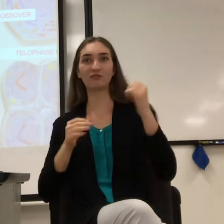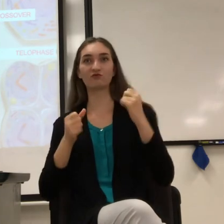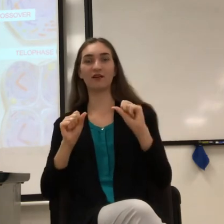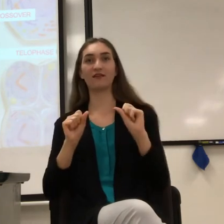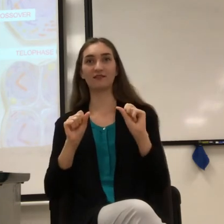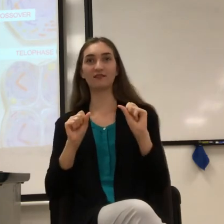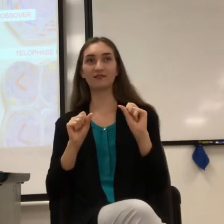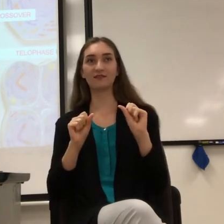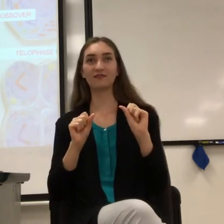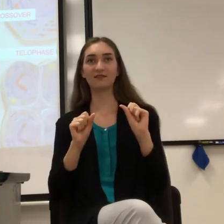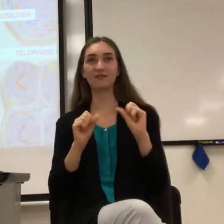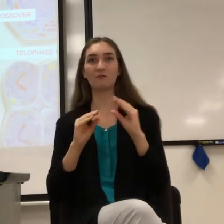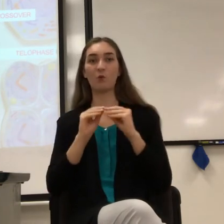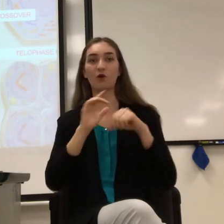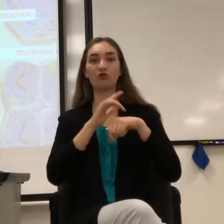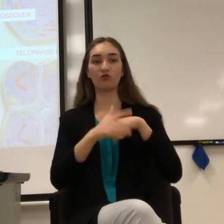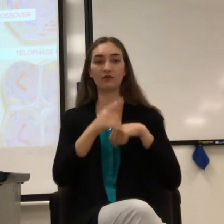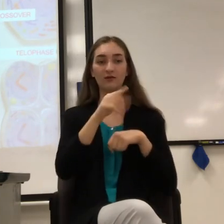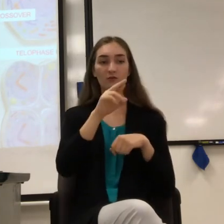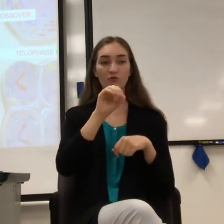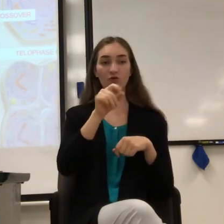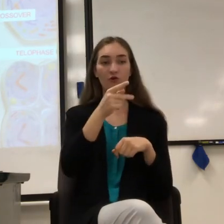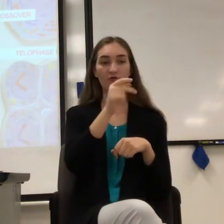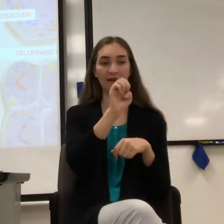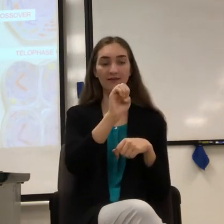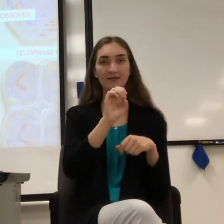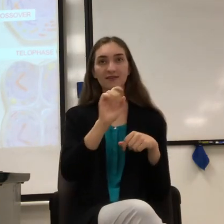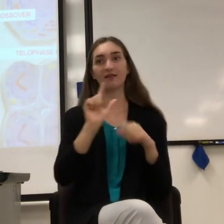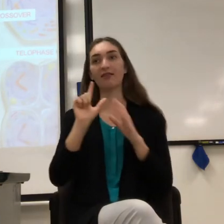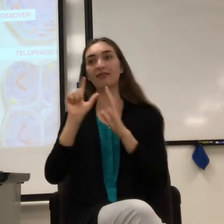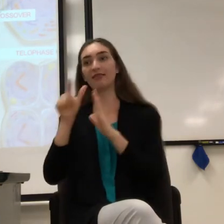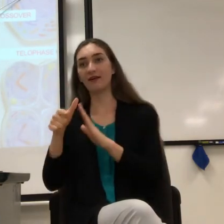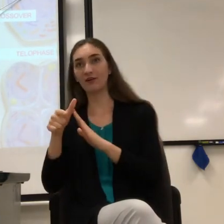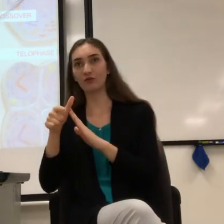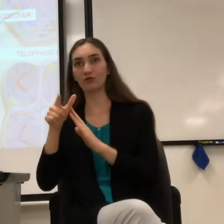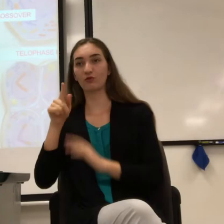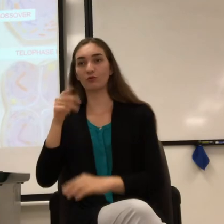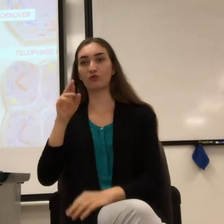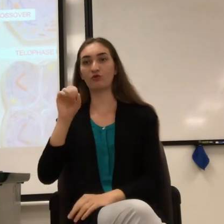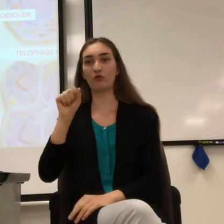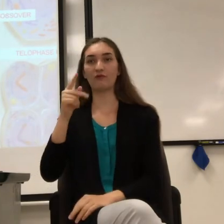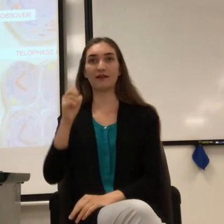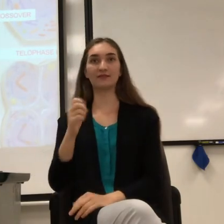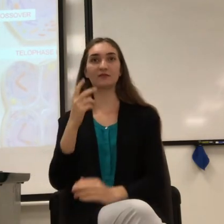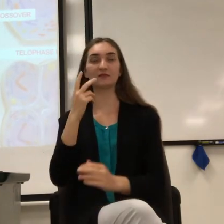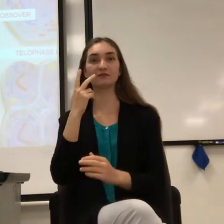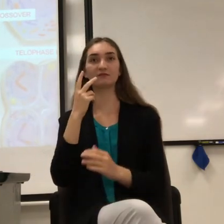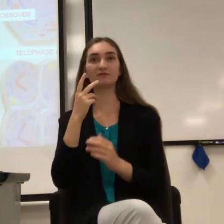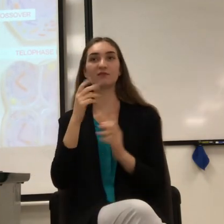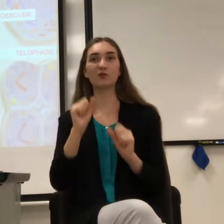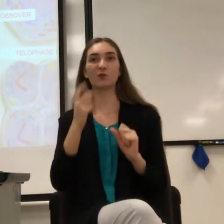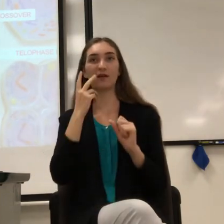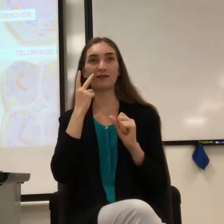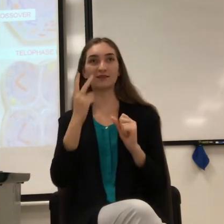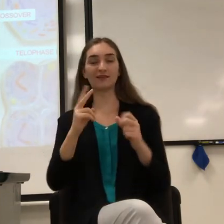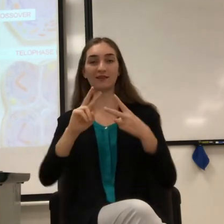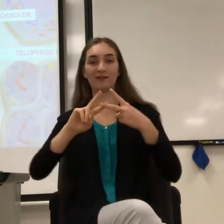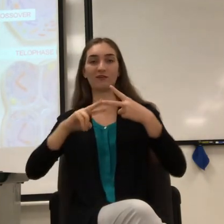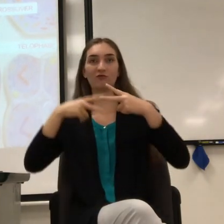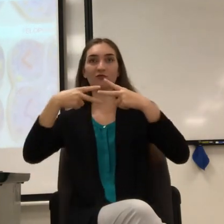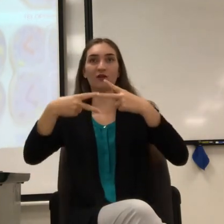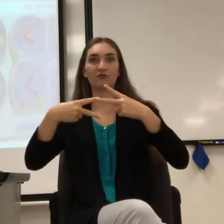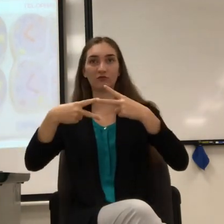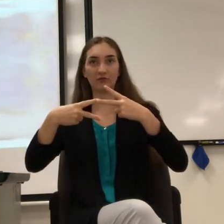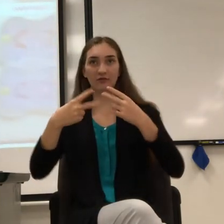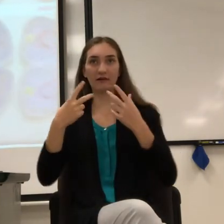There's like an earlier part of prophase and later, and they do show you some crossover events there. They don't show you all the phases. They show you some of